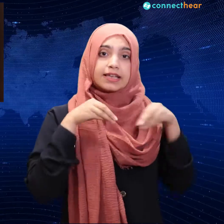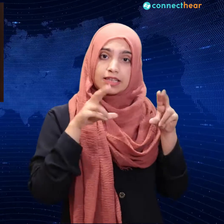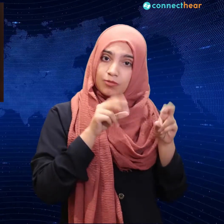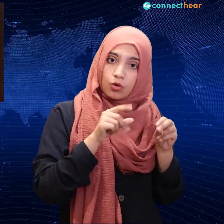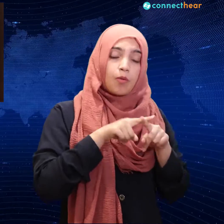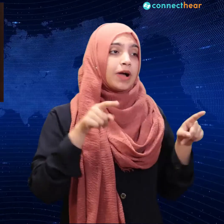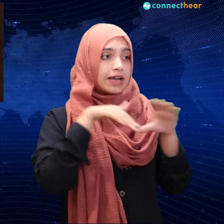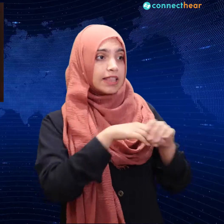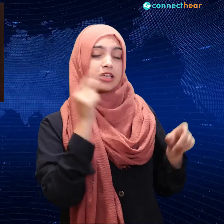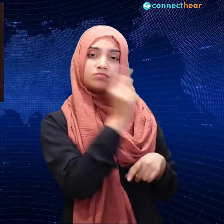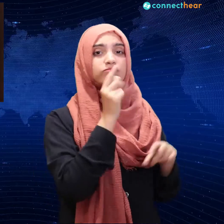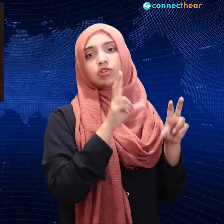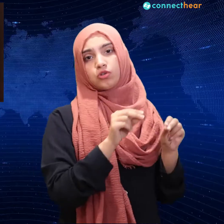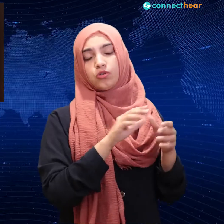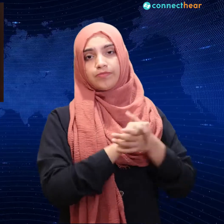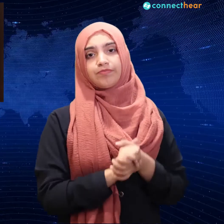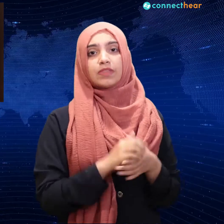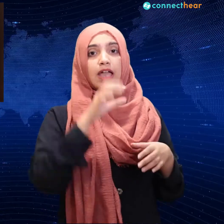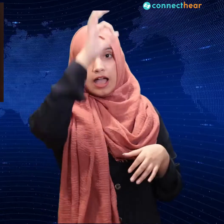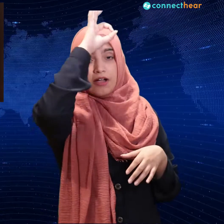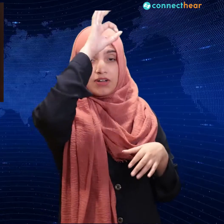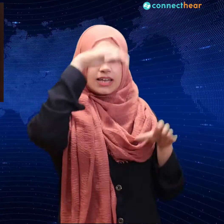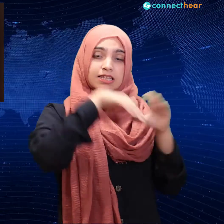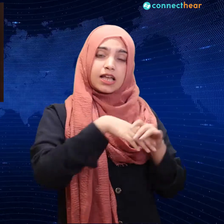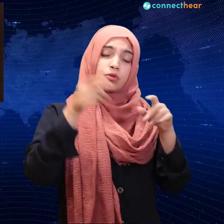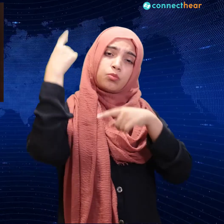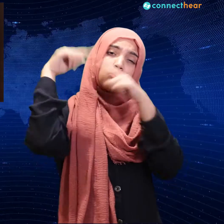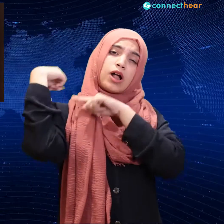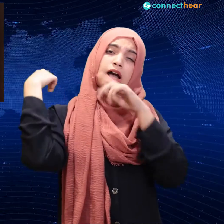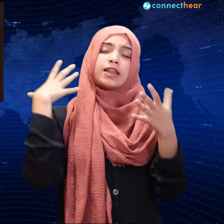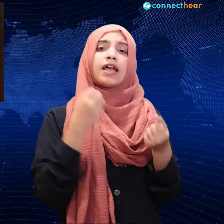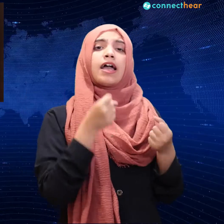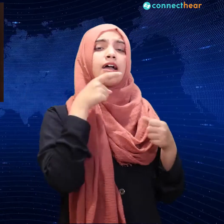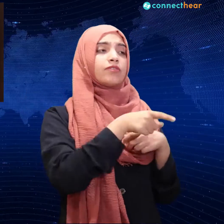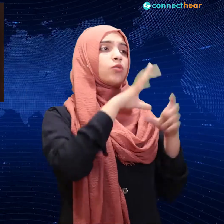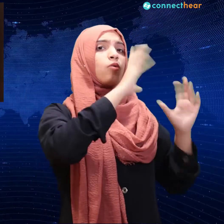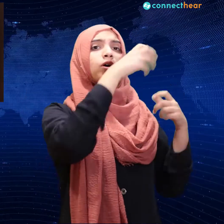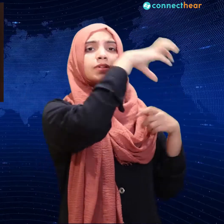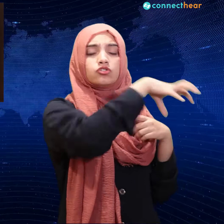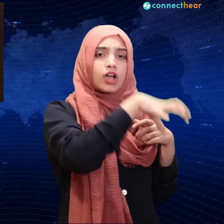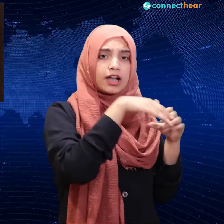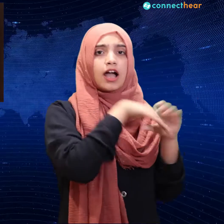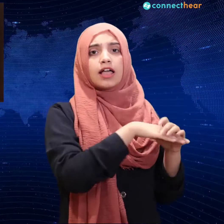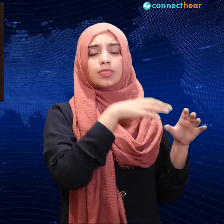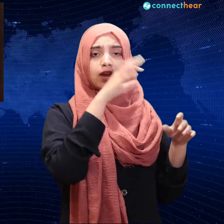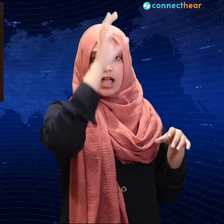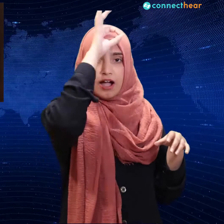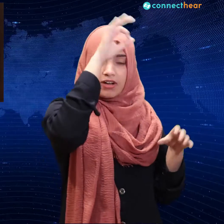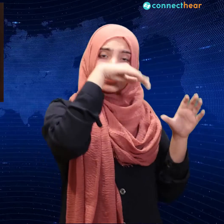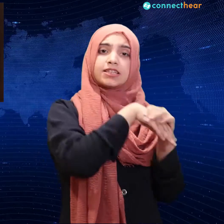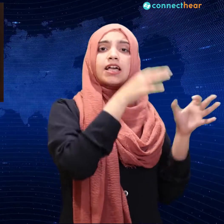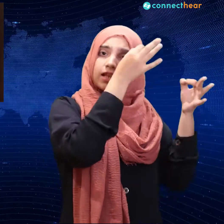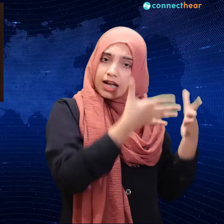outside. They have a history. No puppet government in Afghanistan is supported by the people. It gets discredited amongst